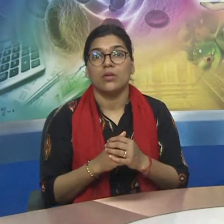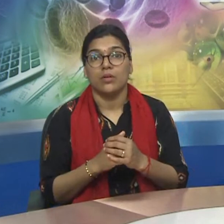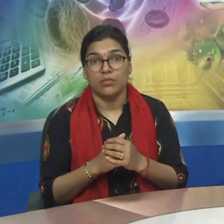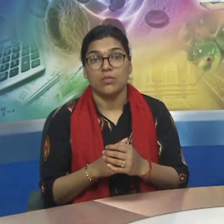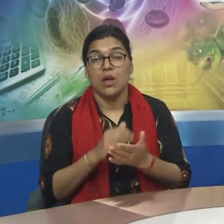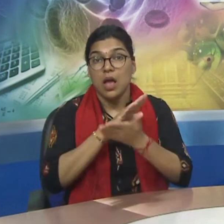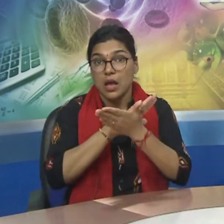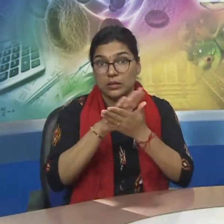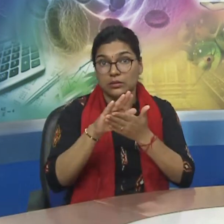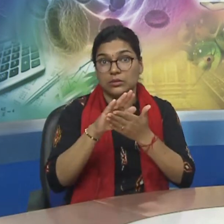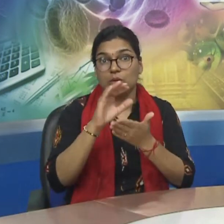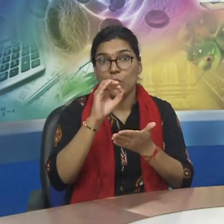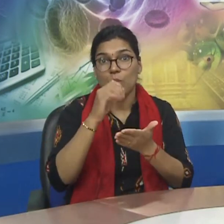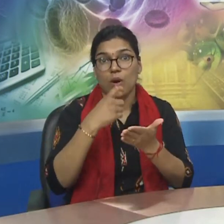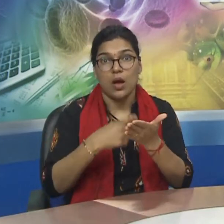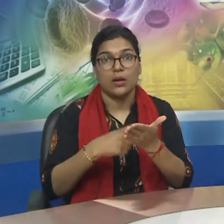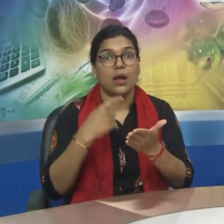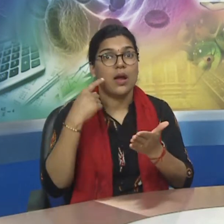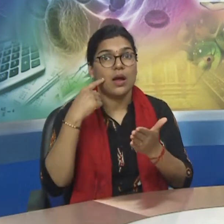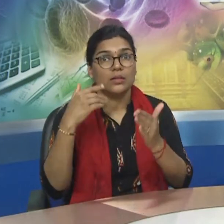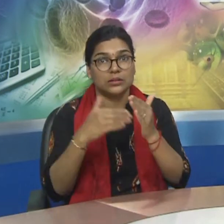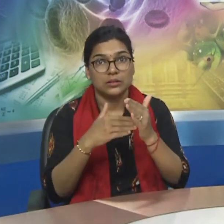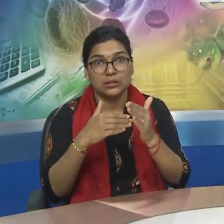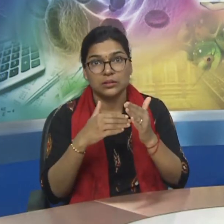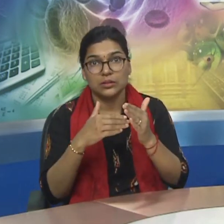Eighth word is horizontal scroll bar.